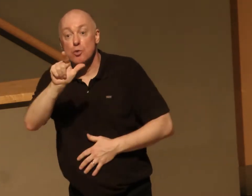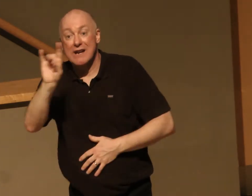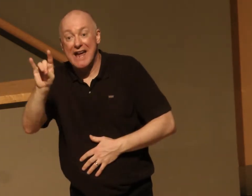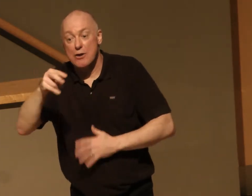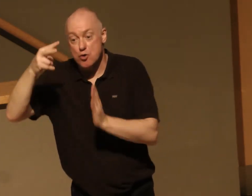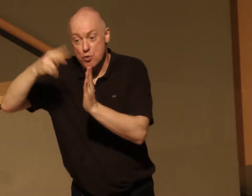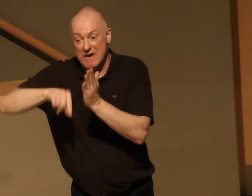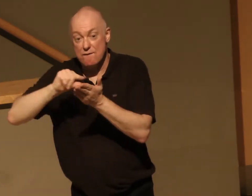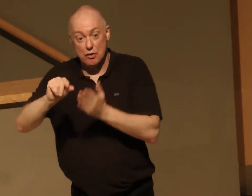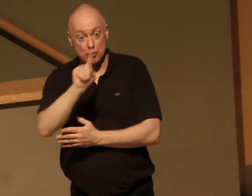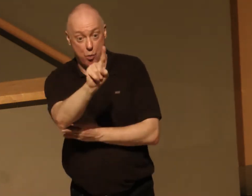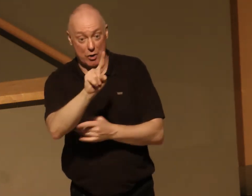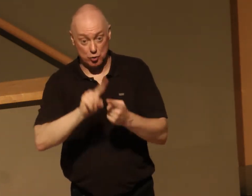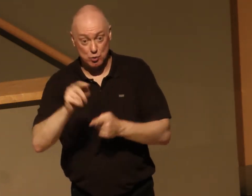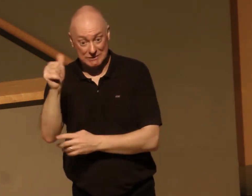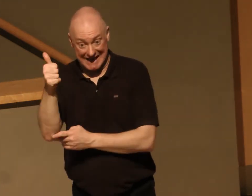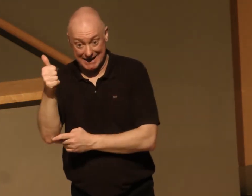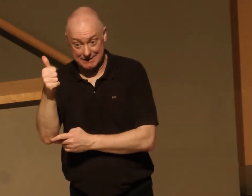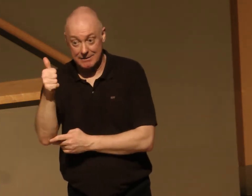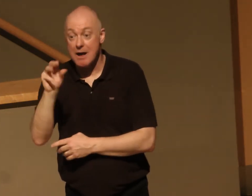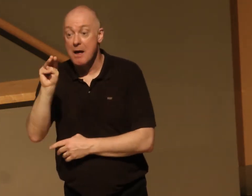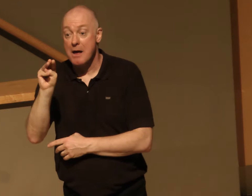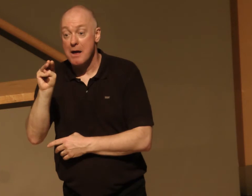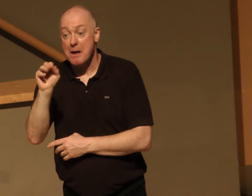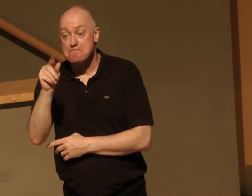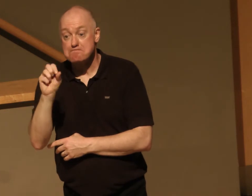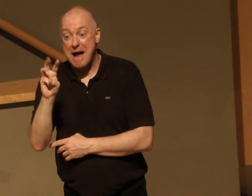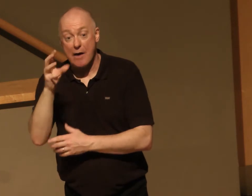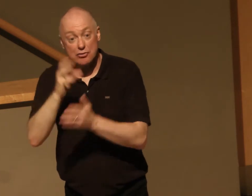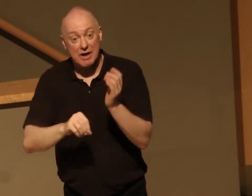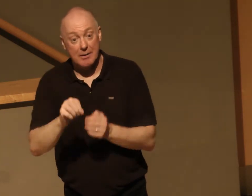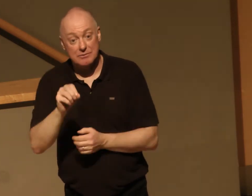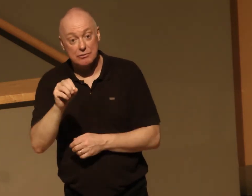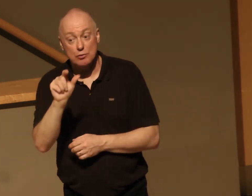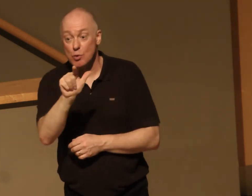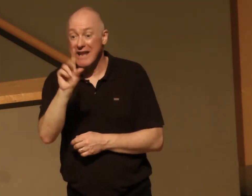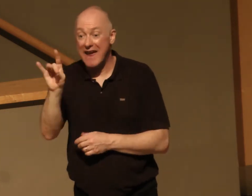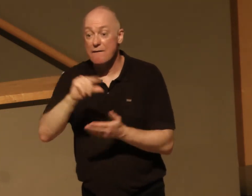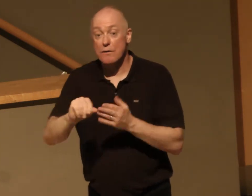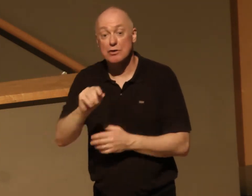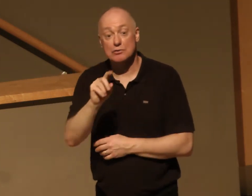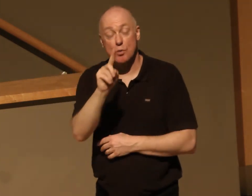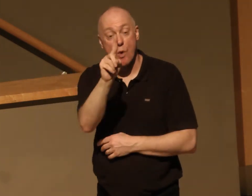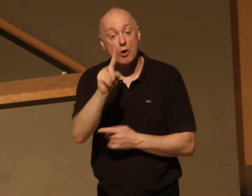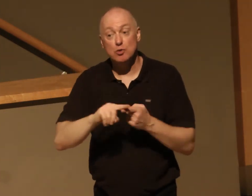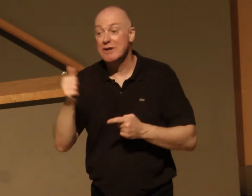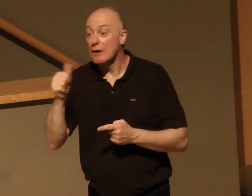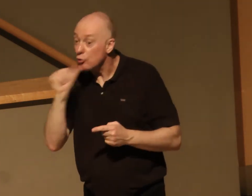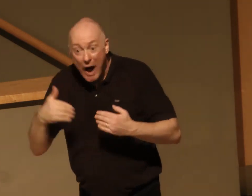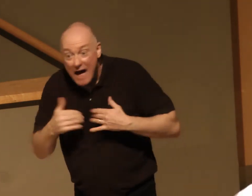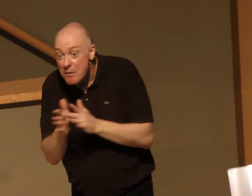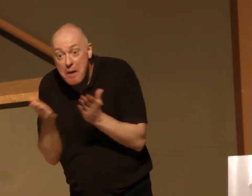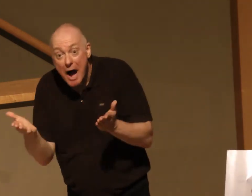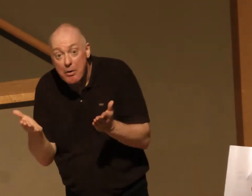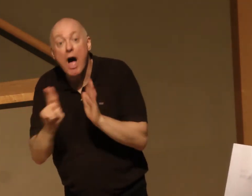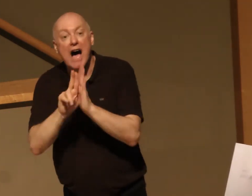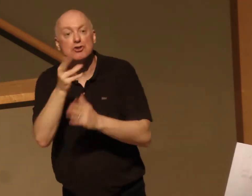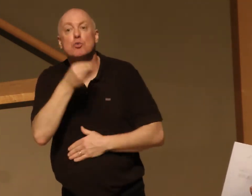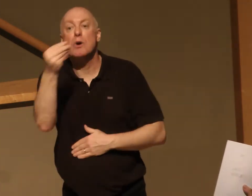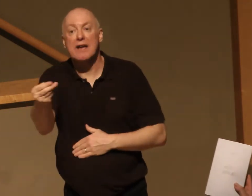1 to 10. Matthew 28 verses 1 to 10. If you don't have a Bible, you can slip up your hands and one of the ushers on either side. We'd love to get a